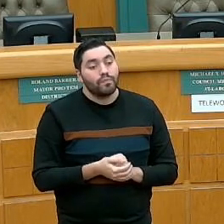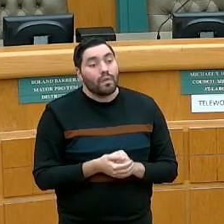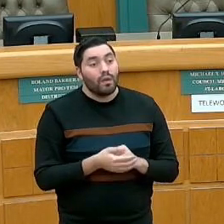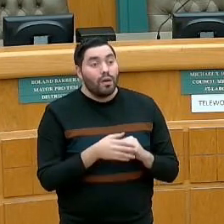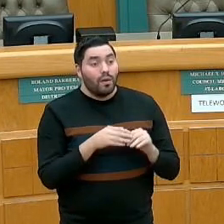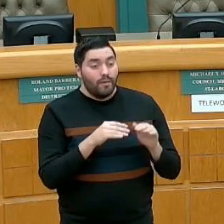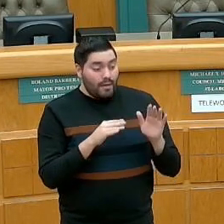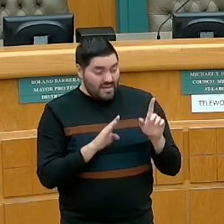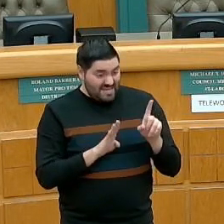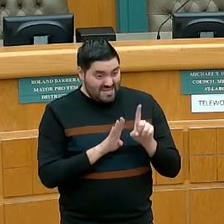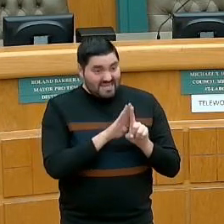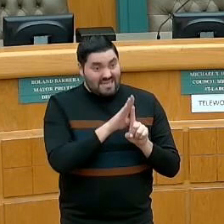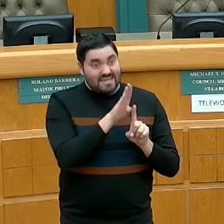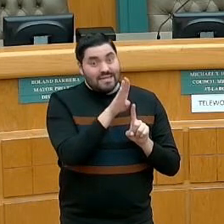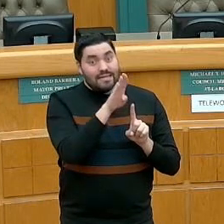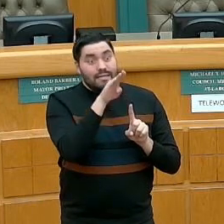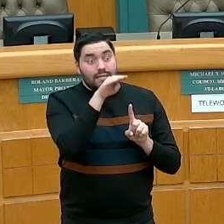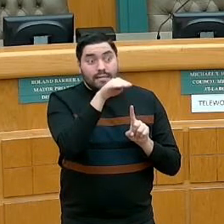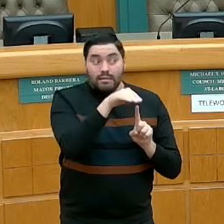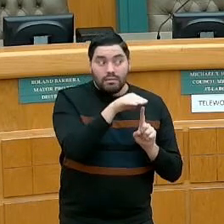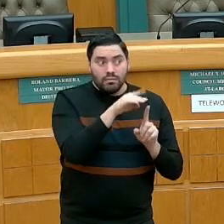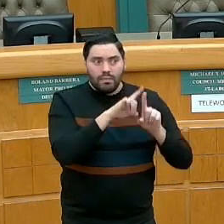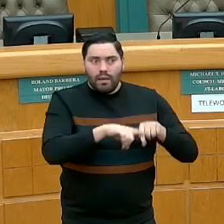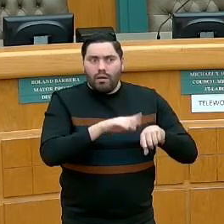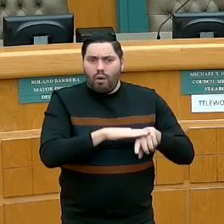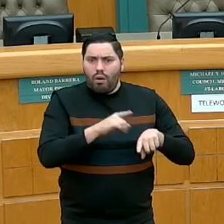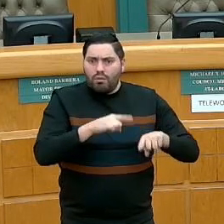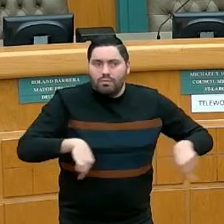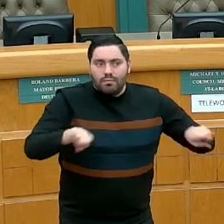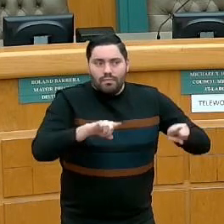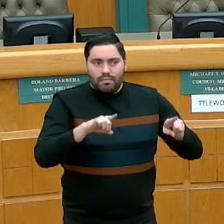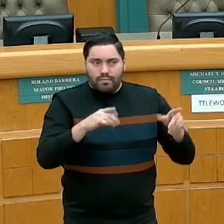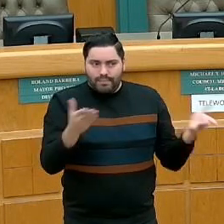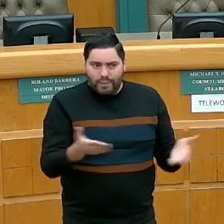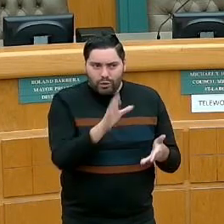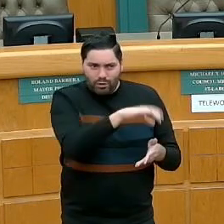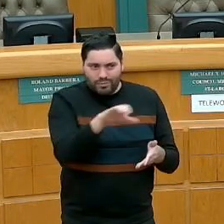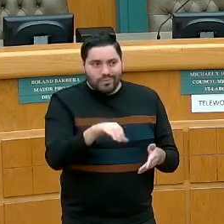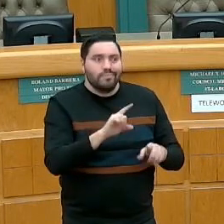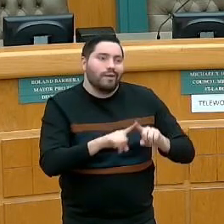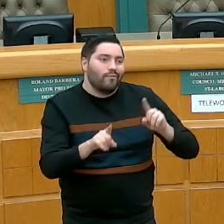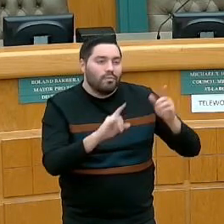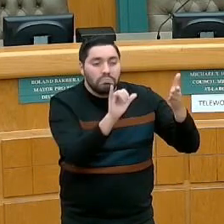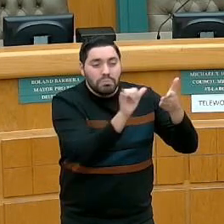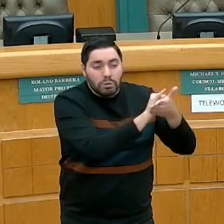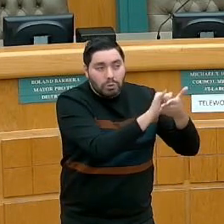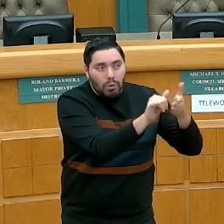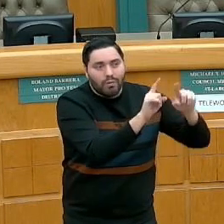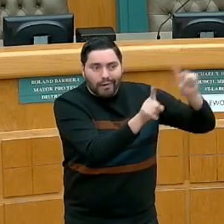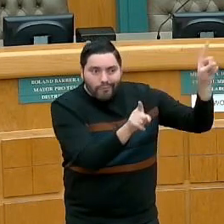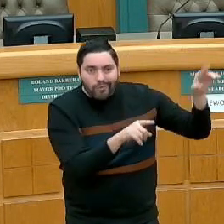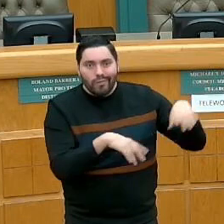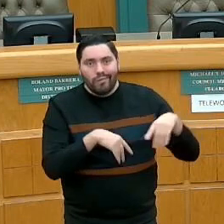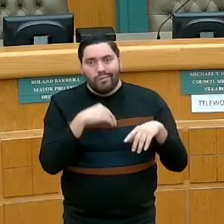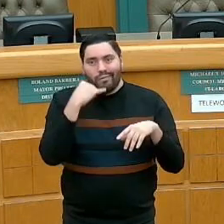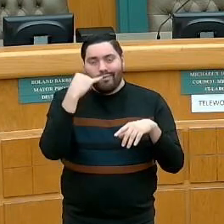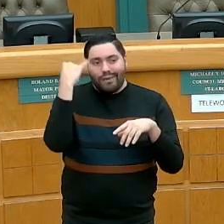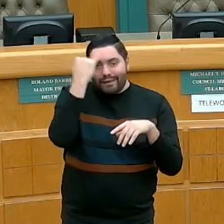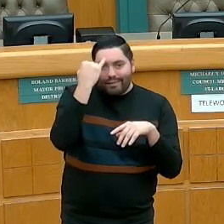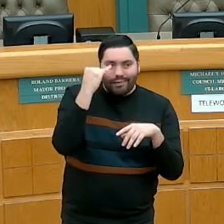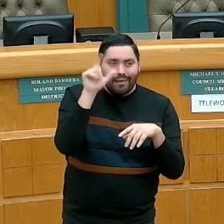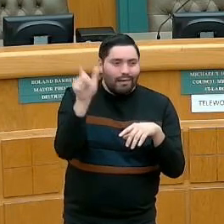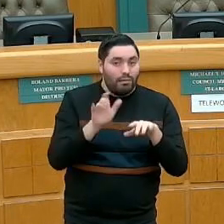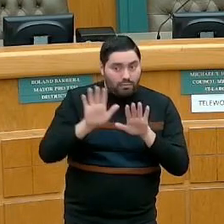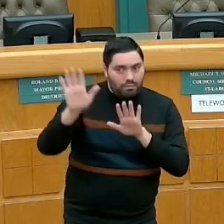curve, obviously, based on our demographics in our area. We're different than New York, say, or Italy. And